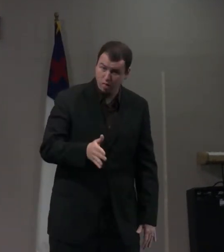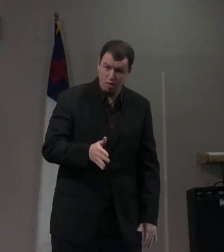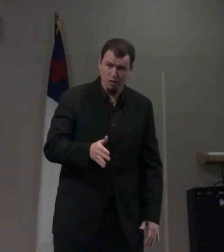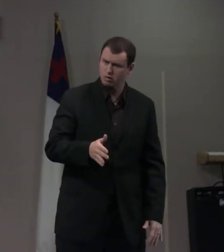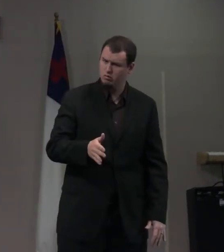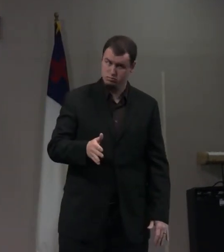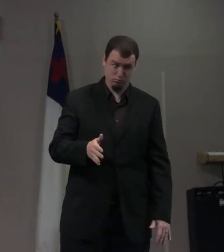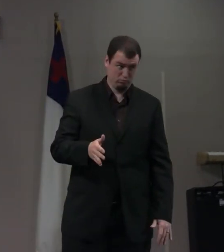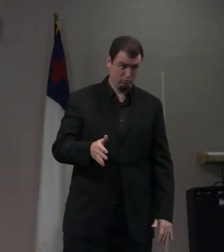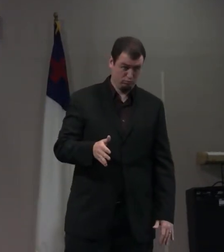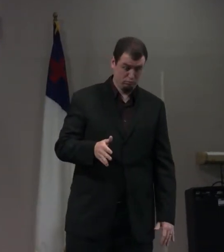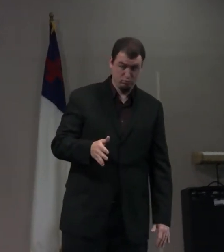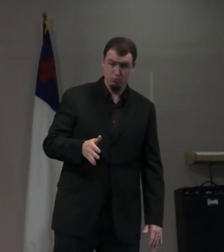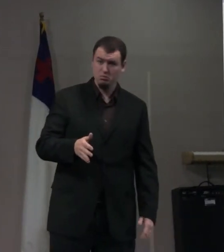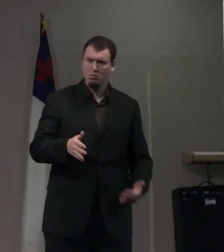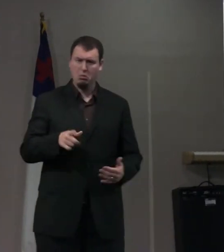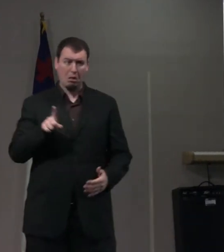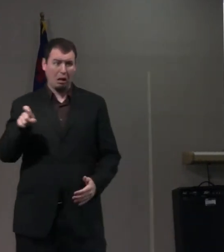And they would have been depressed.